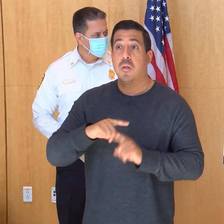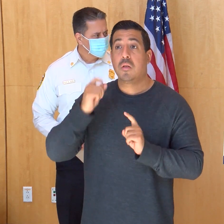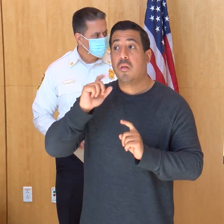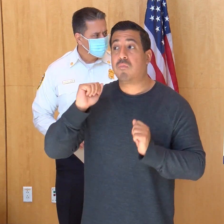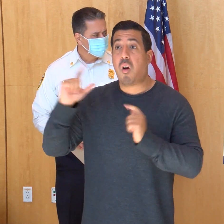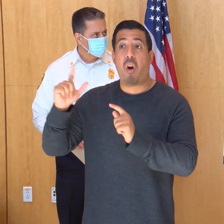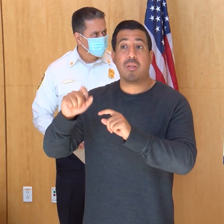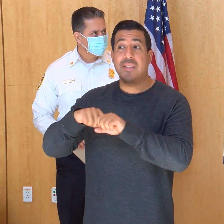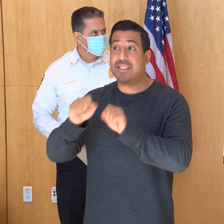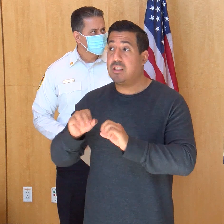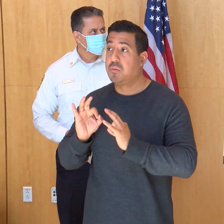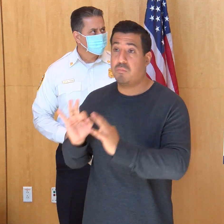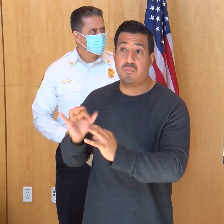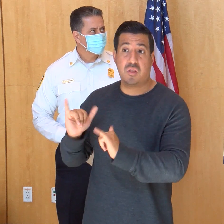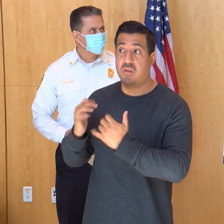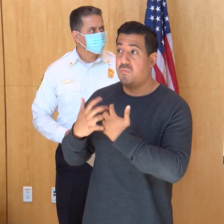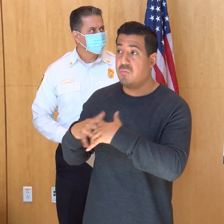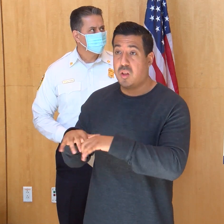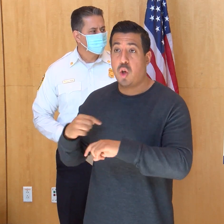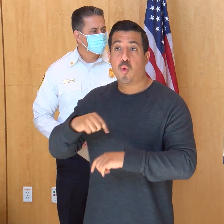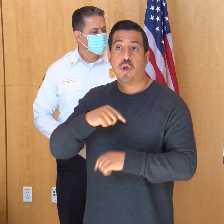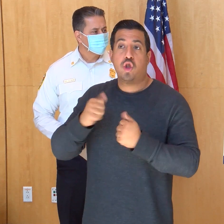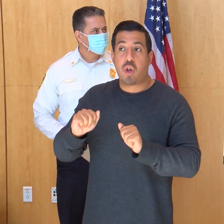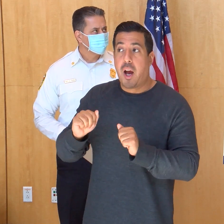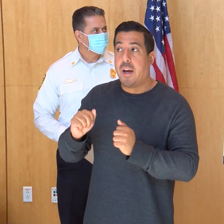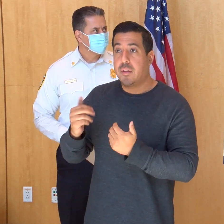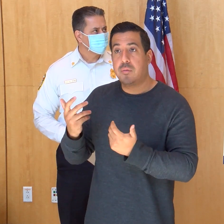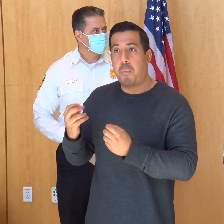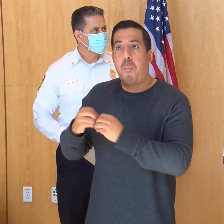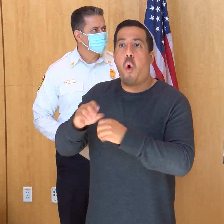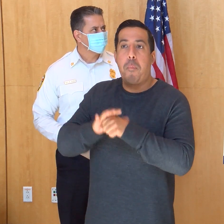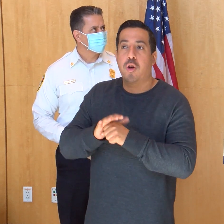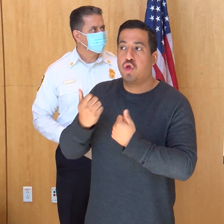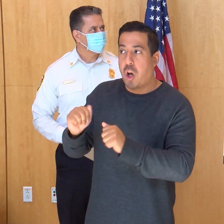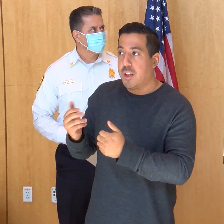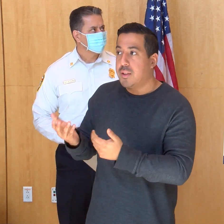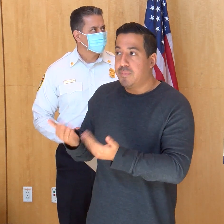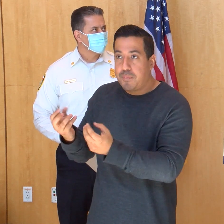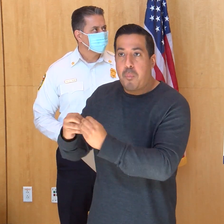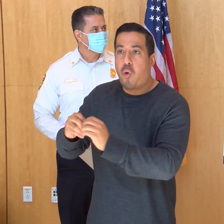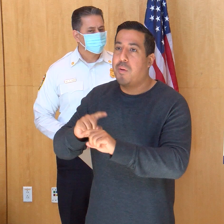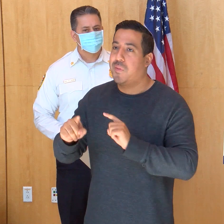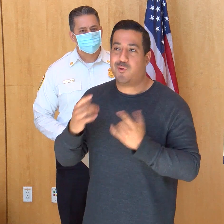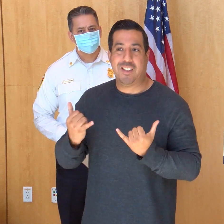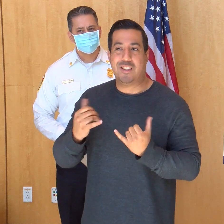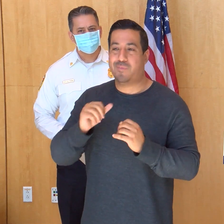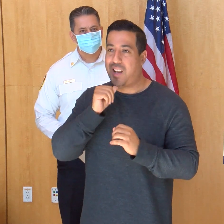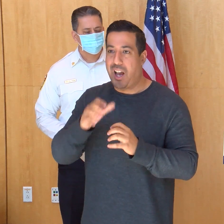are still good, and we're doing everything we can to boost up the pressure, but no water is being